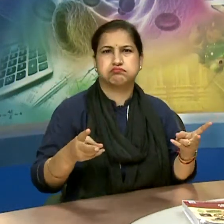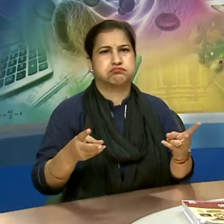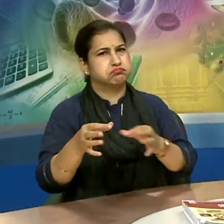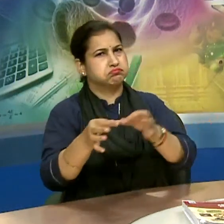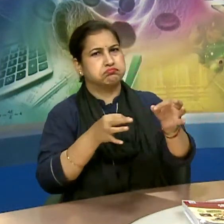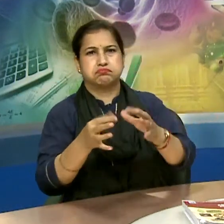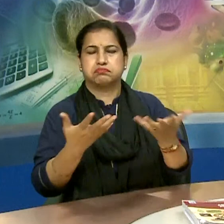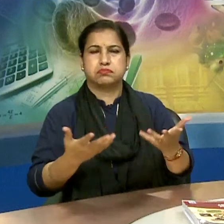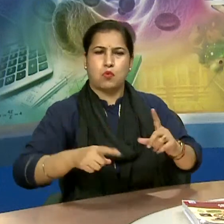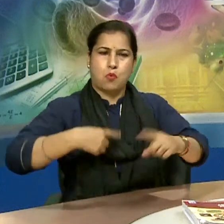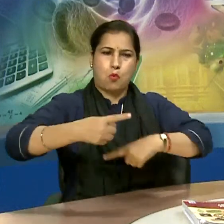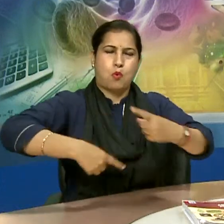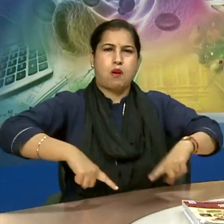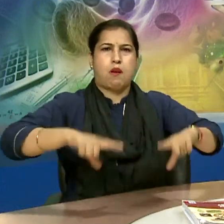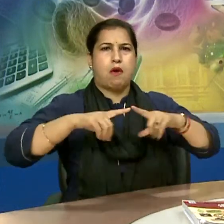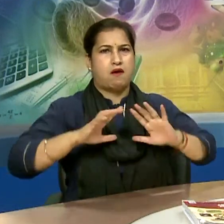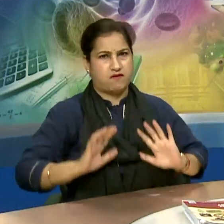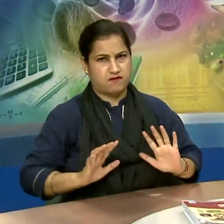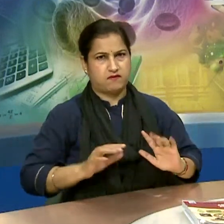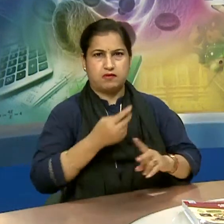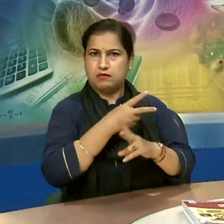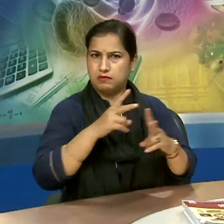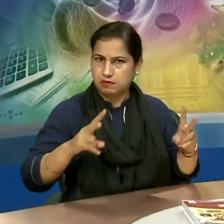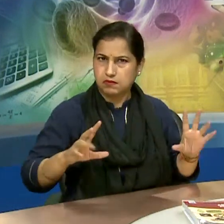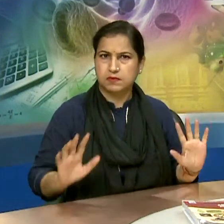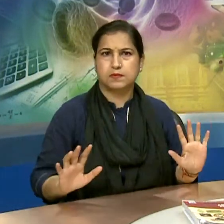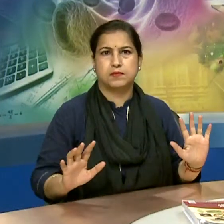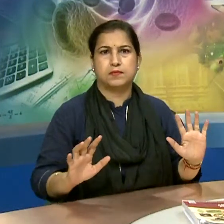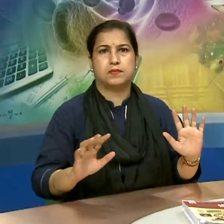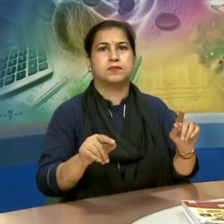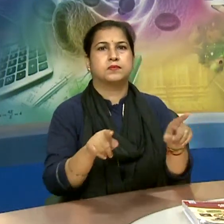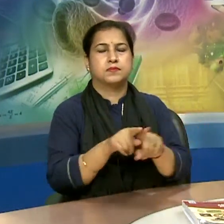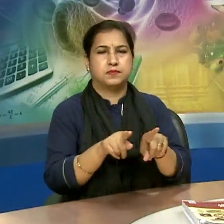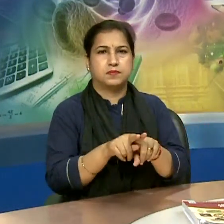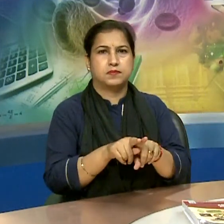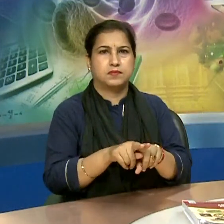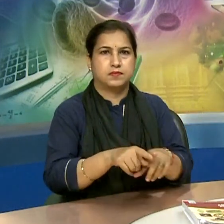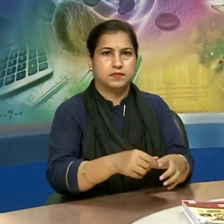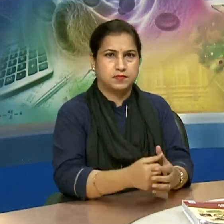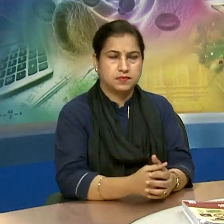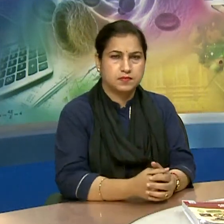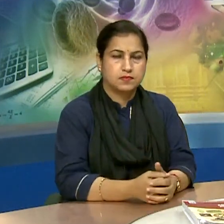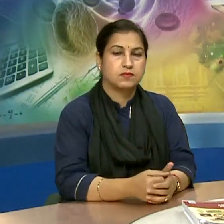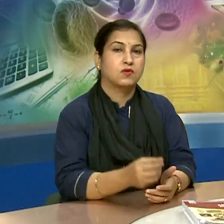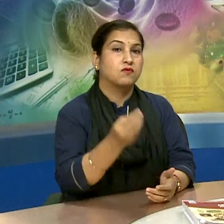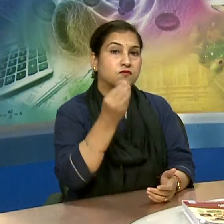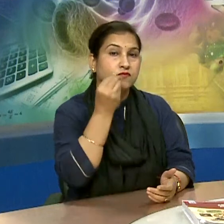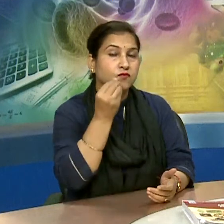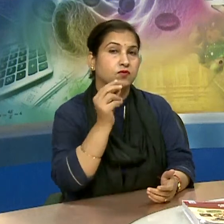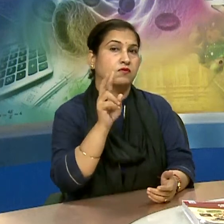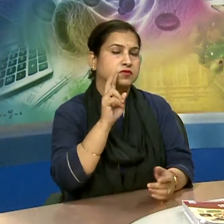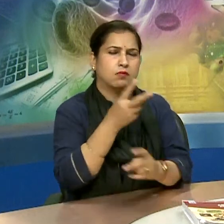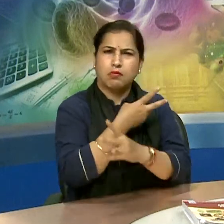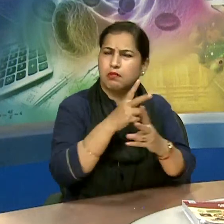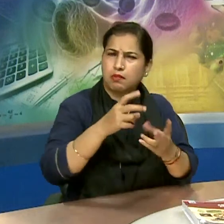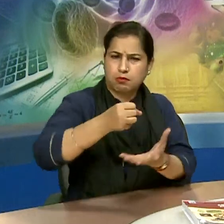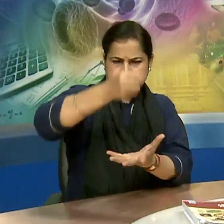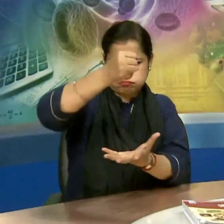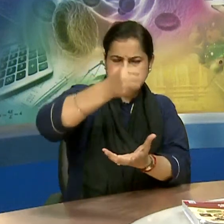we measure fever from thermometer, we measure BP from BP machine. There are different